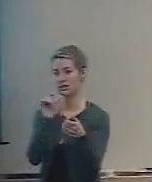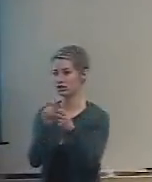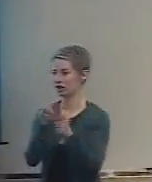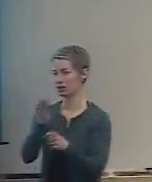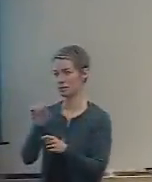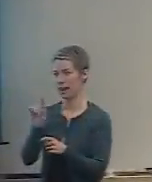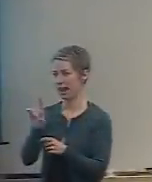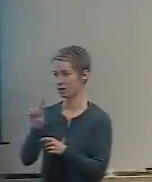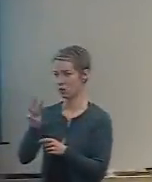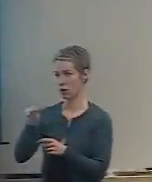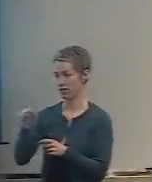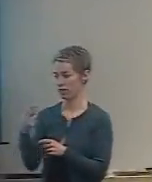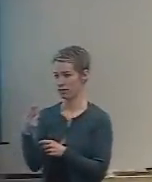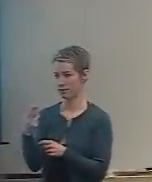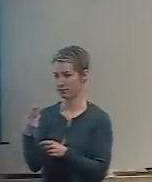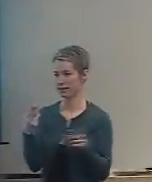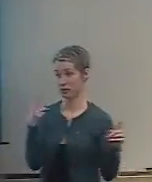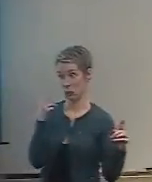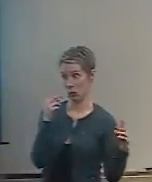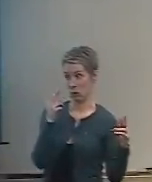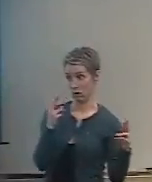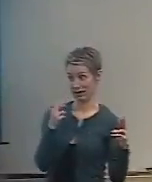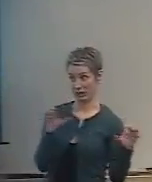now hopefully I can do another demo, and